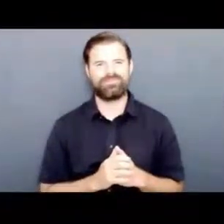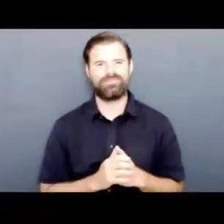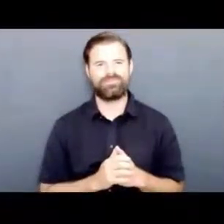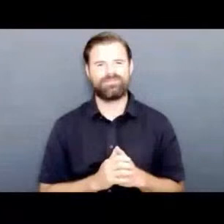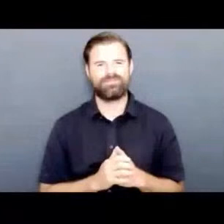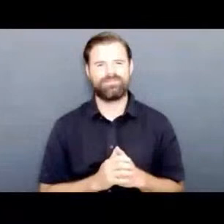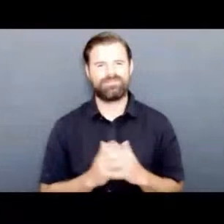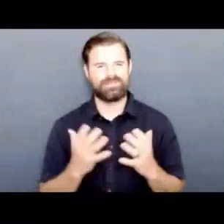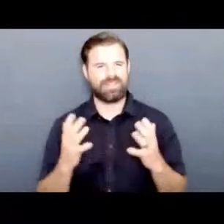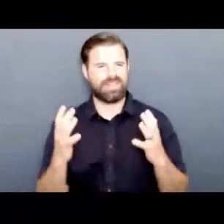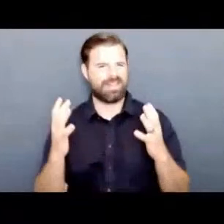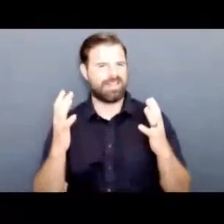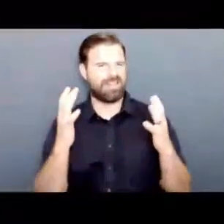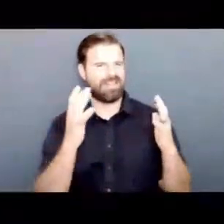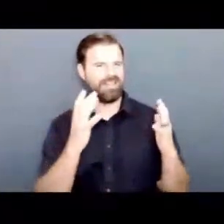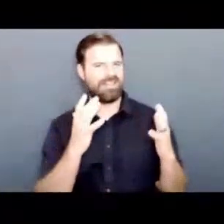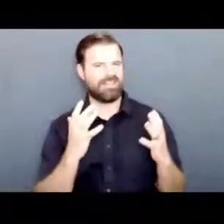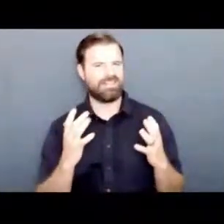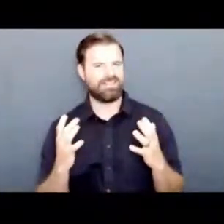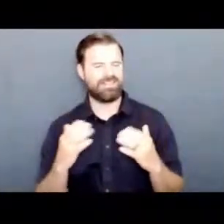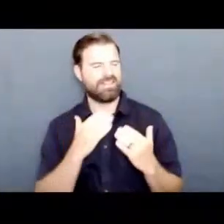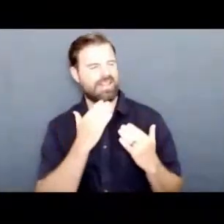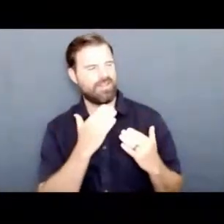Good job, guys.